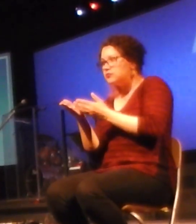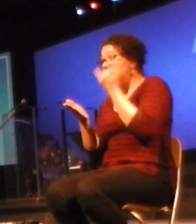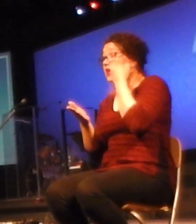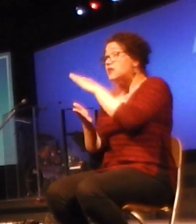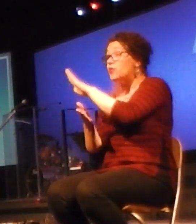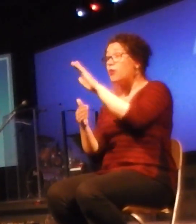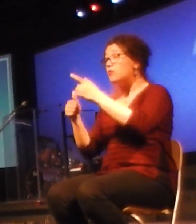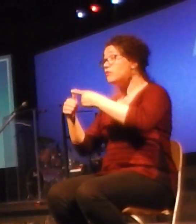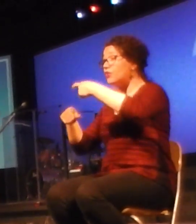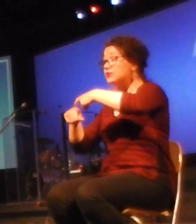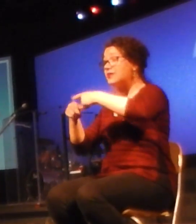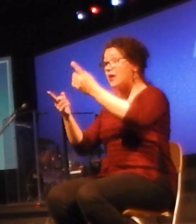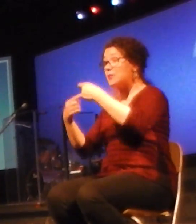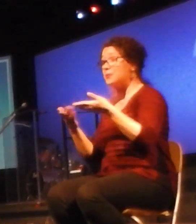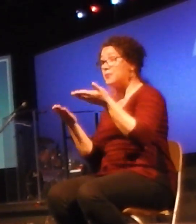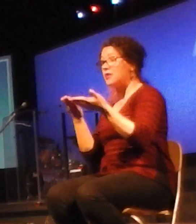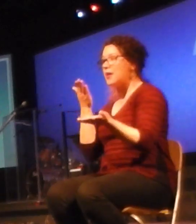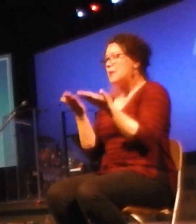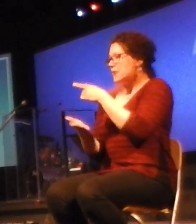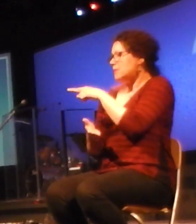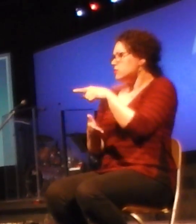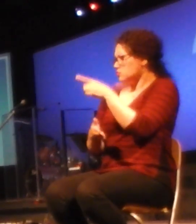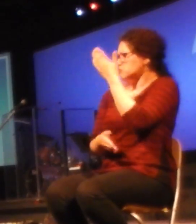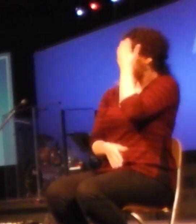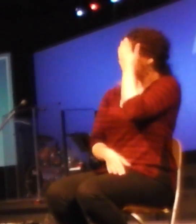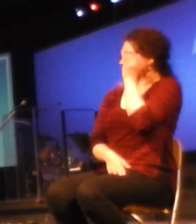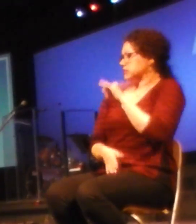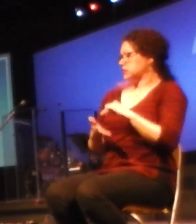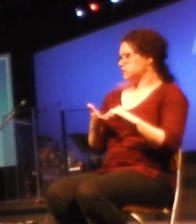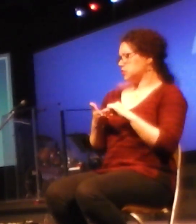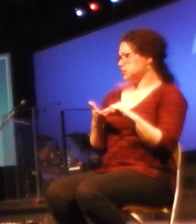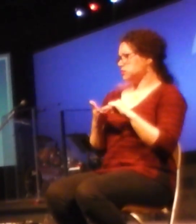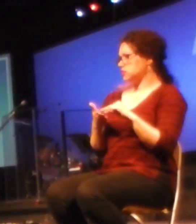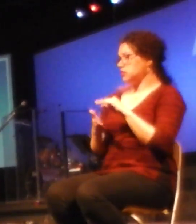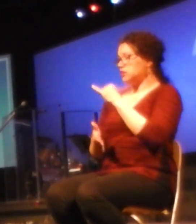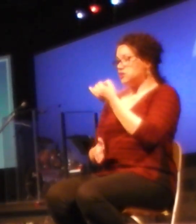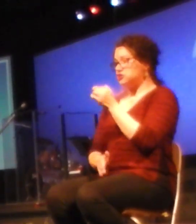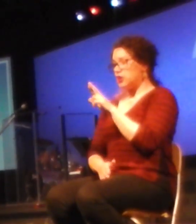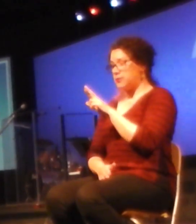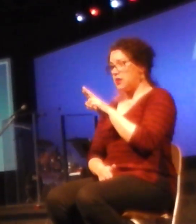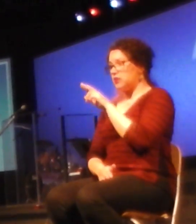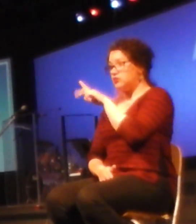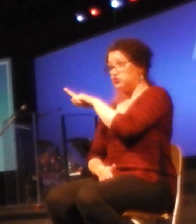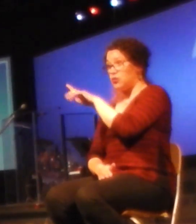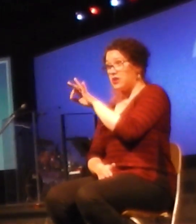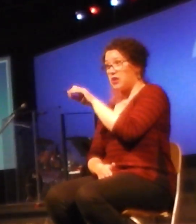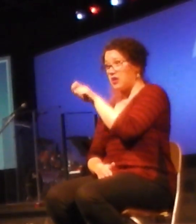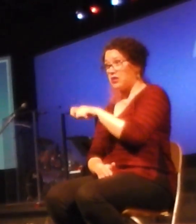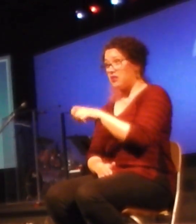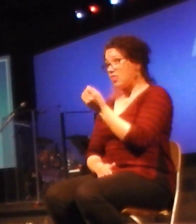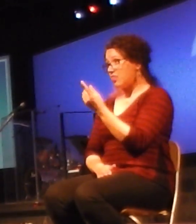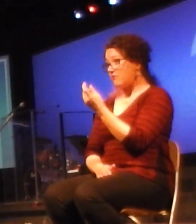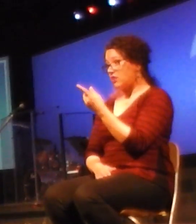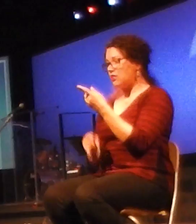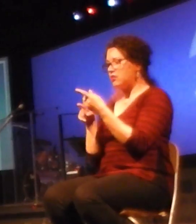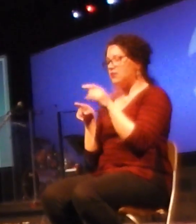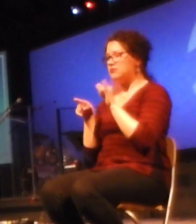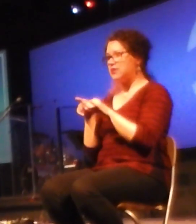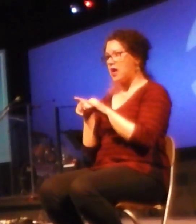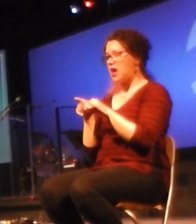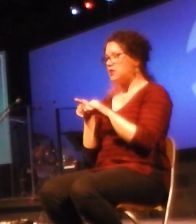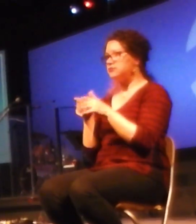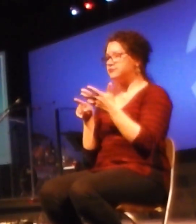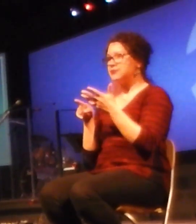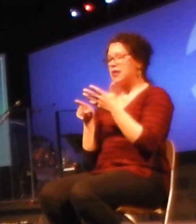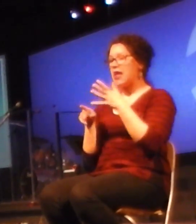first time in church, you may have seen this verse somewhere, because Jeremiah 29:11 is the thing that